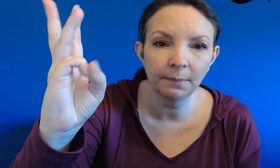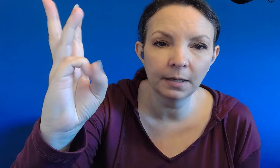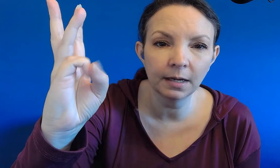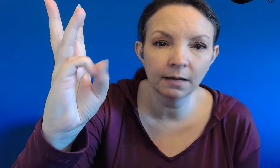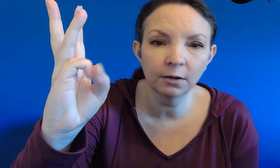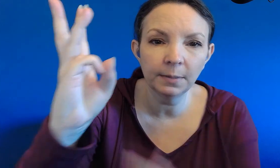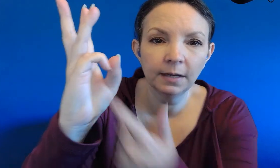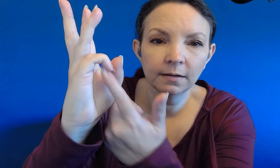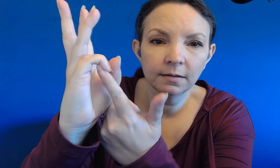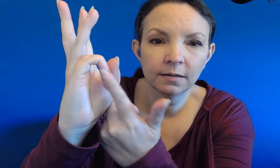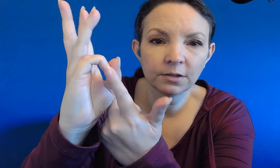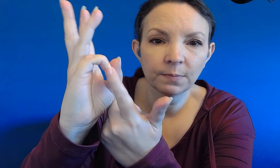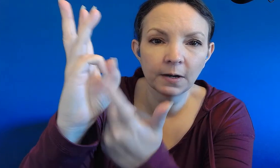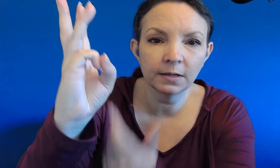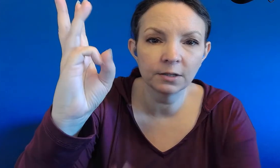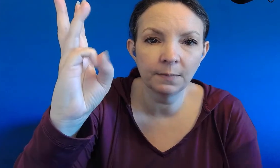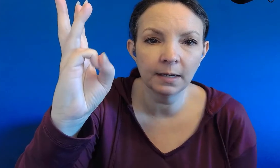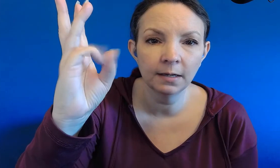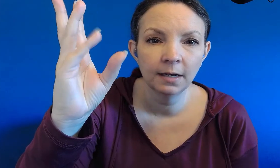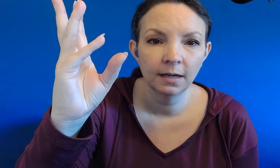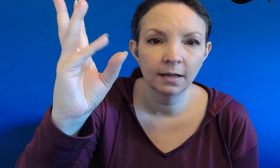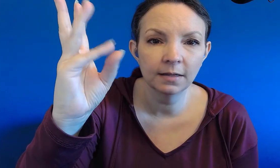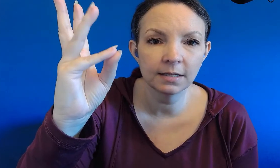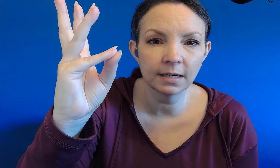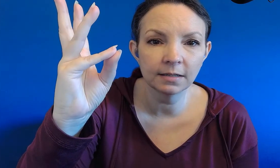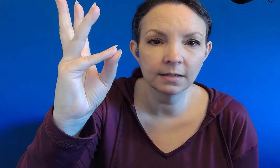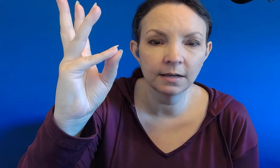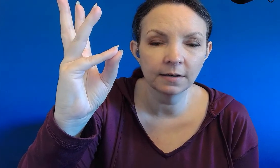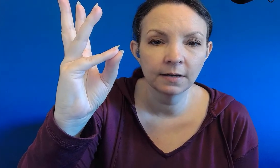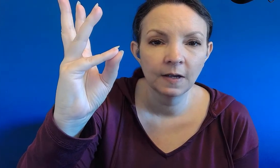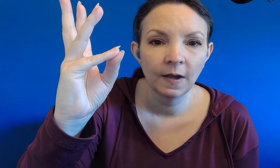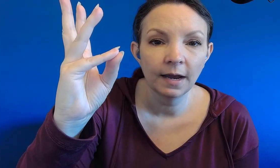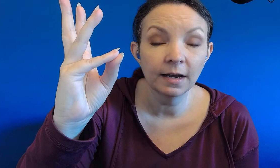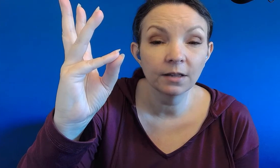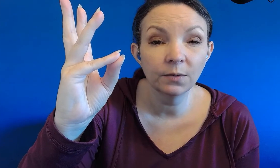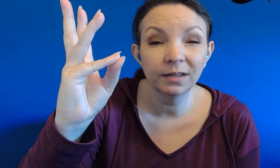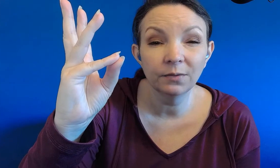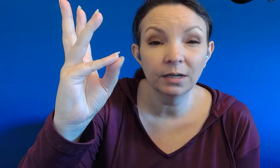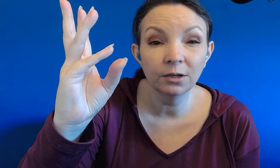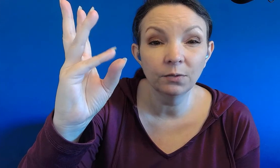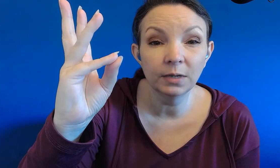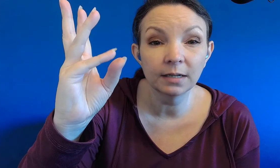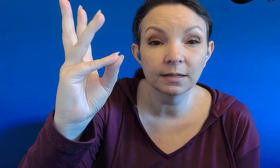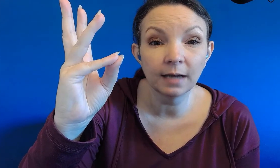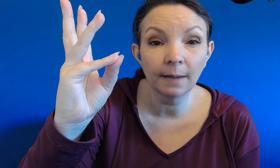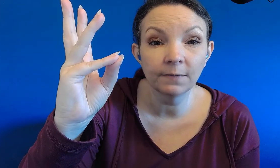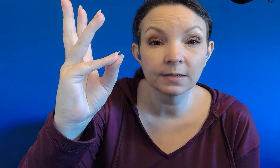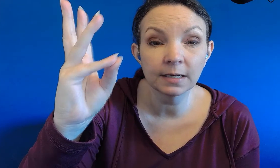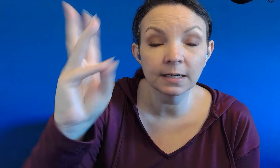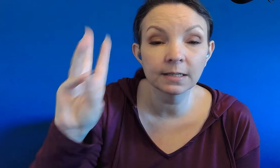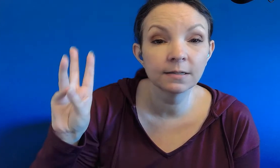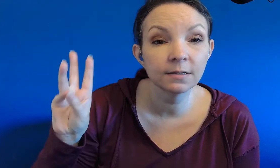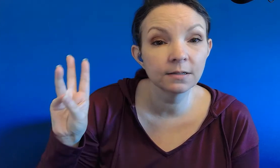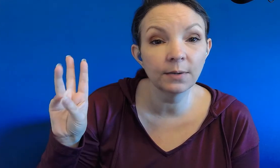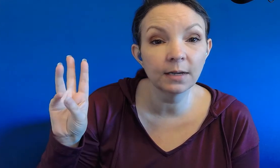a little bit here? This part is bent and the 6 is here. Another one that we do, we tend to tap with 6. So we go